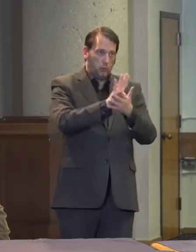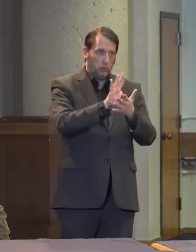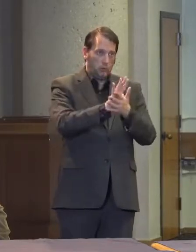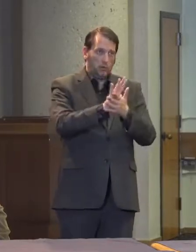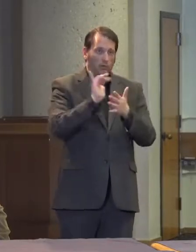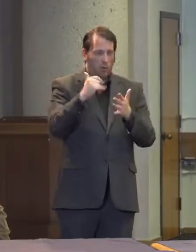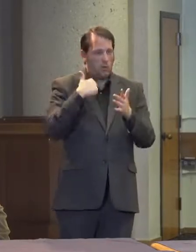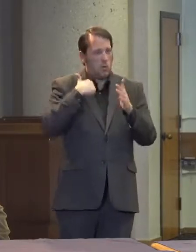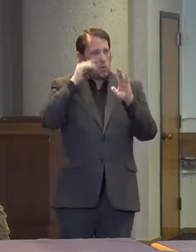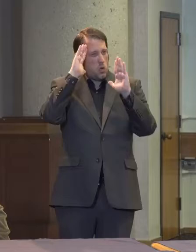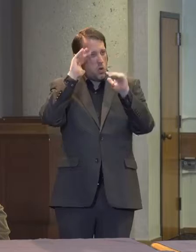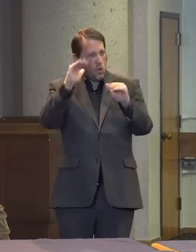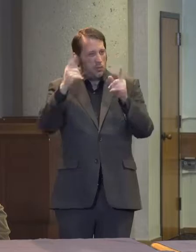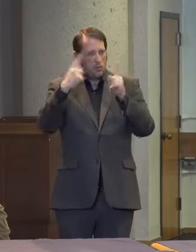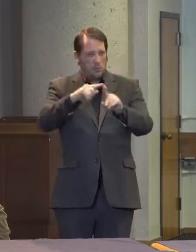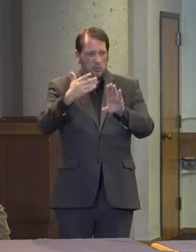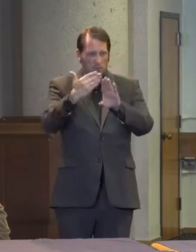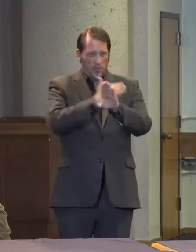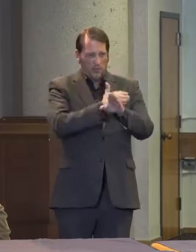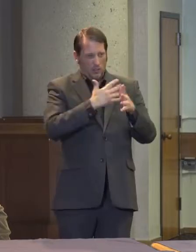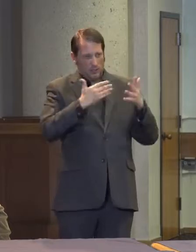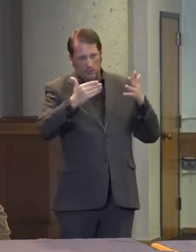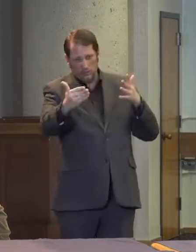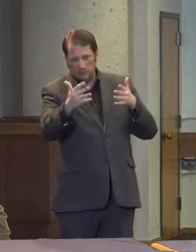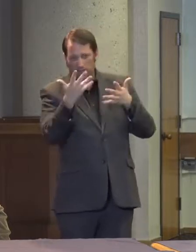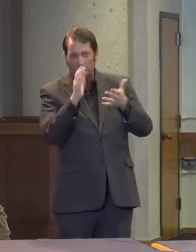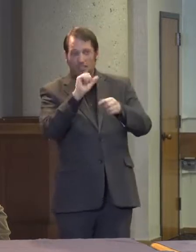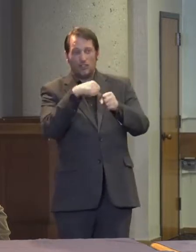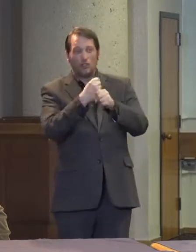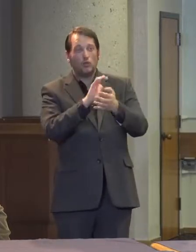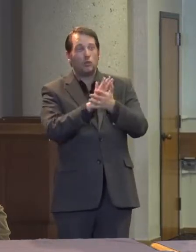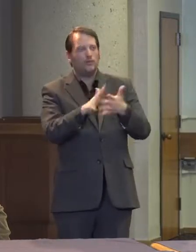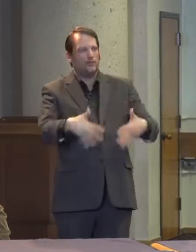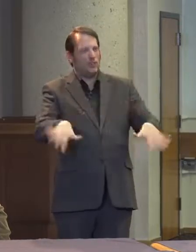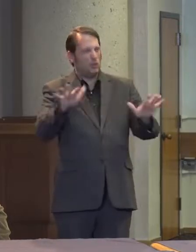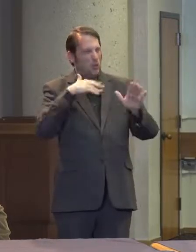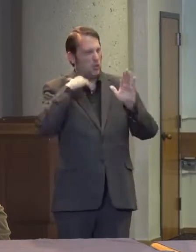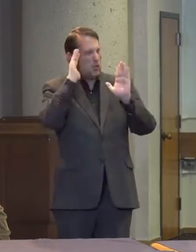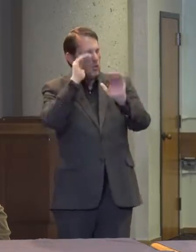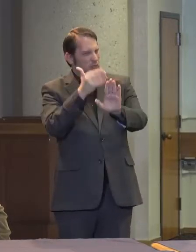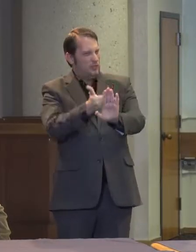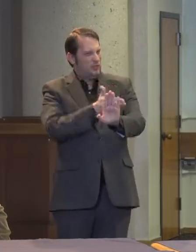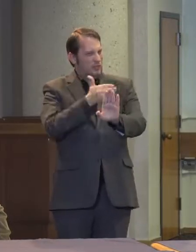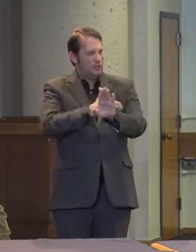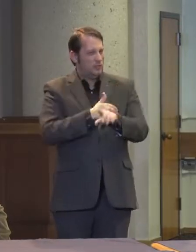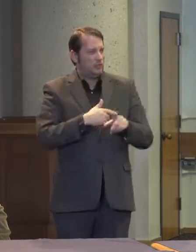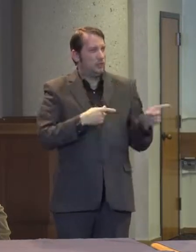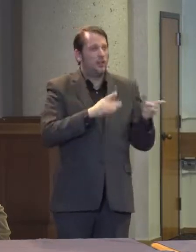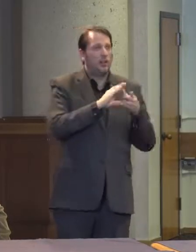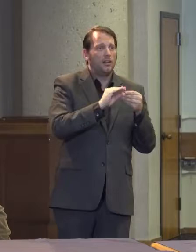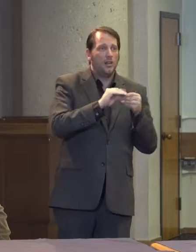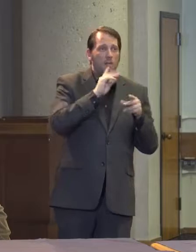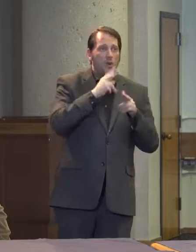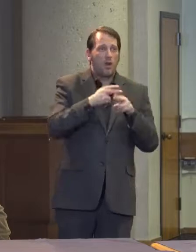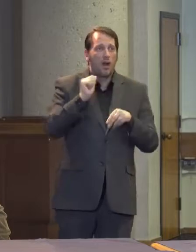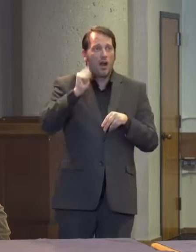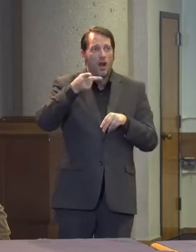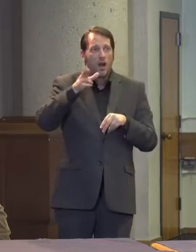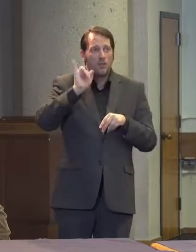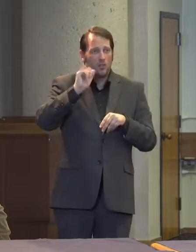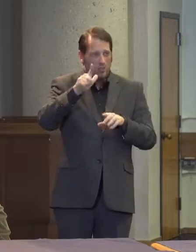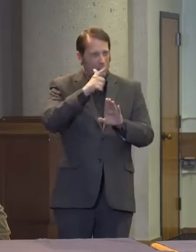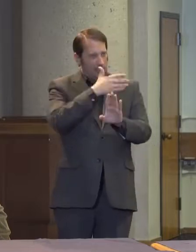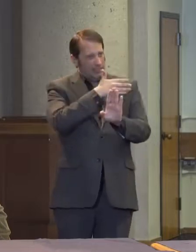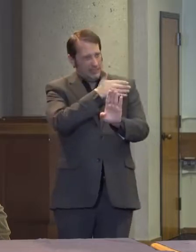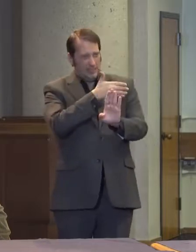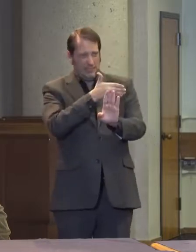happen before the end of this year. The governor's order goes till April 24th. But we'll continue doing this and continue building it out